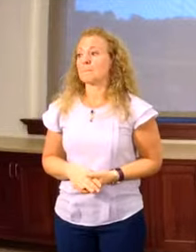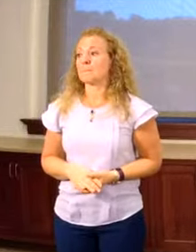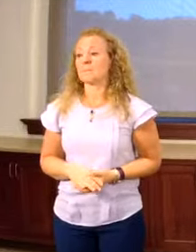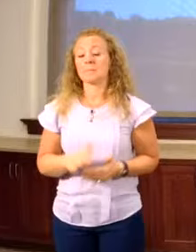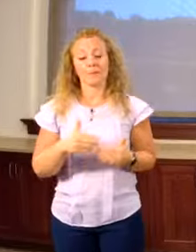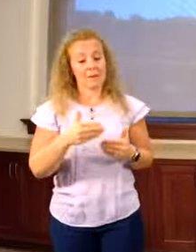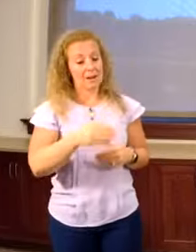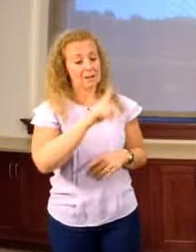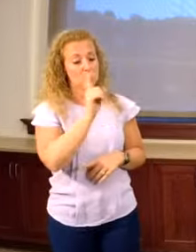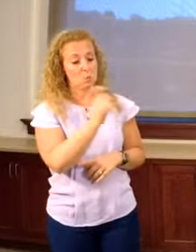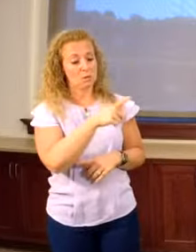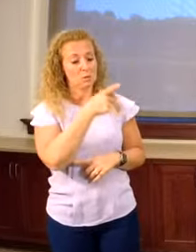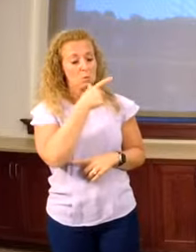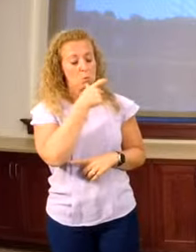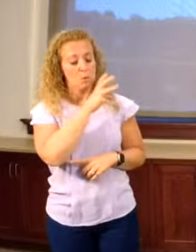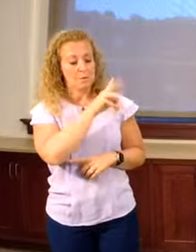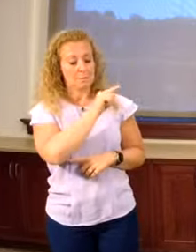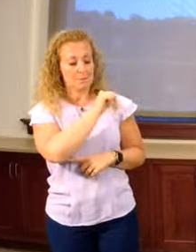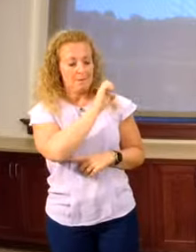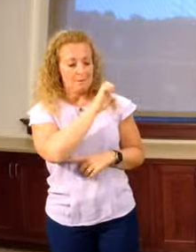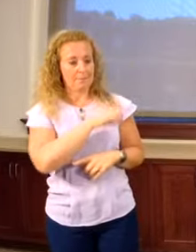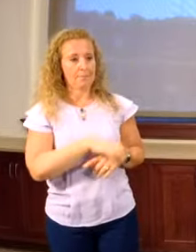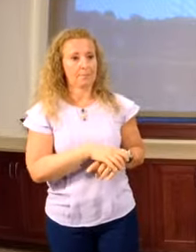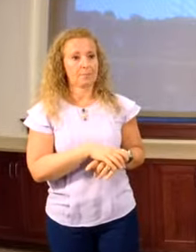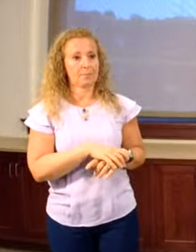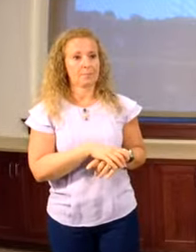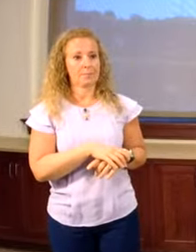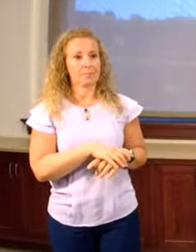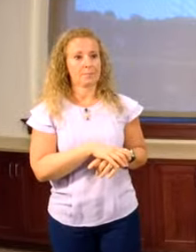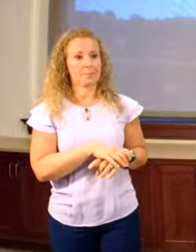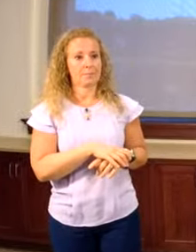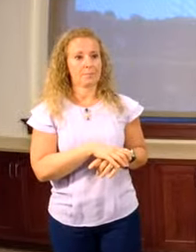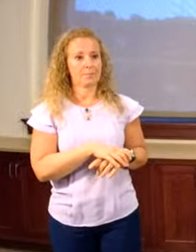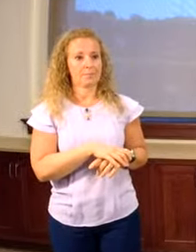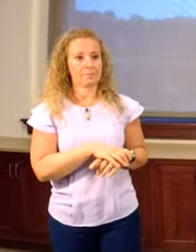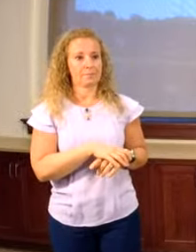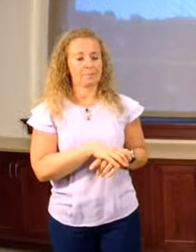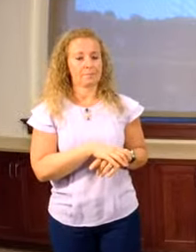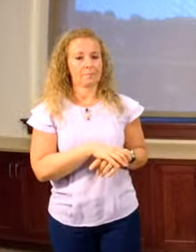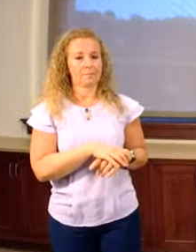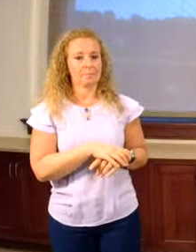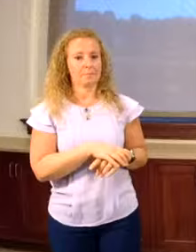This next question is from WTAE. While the number